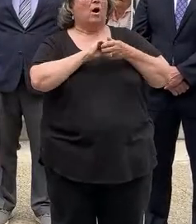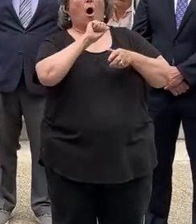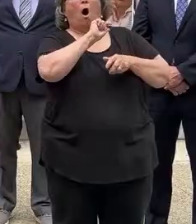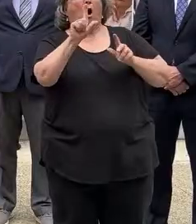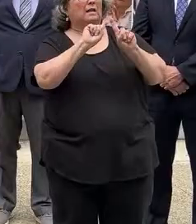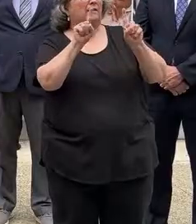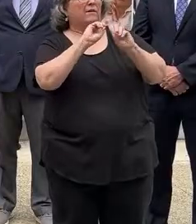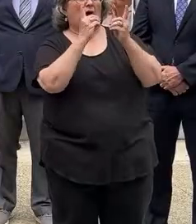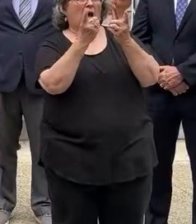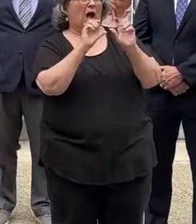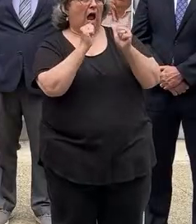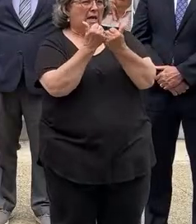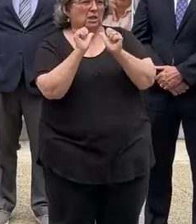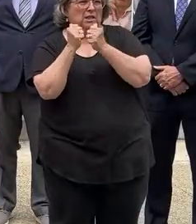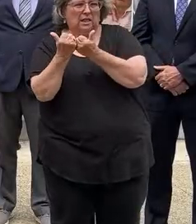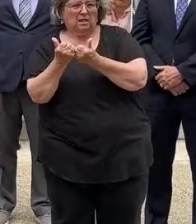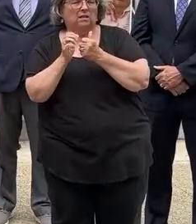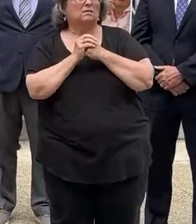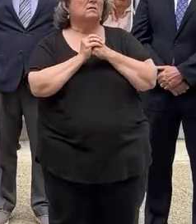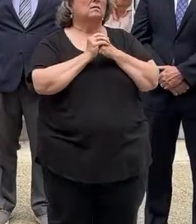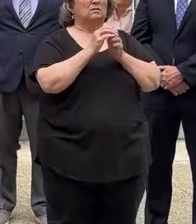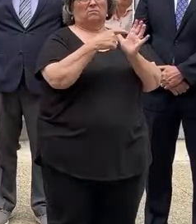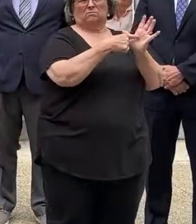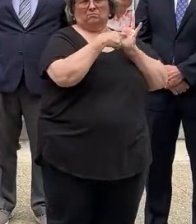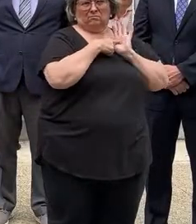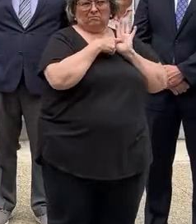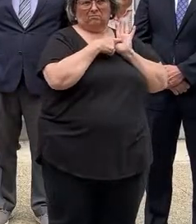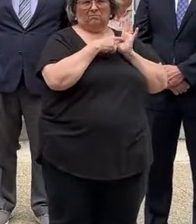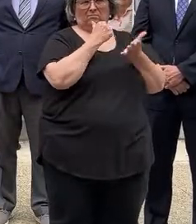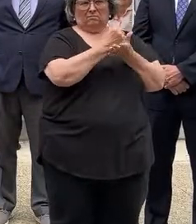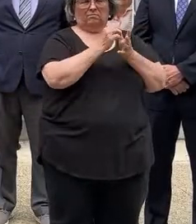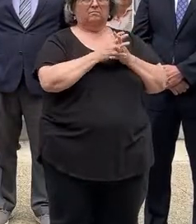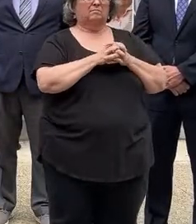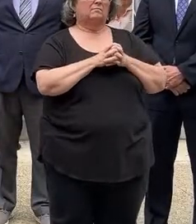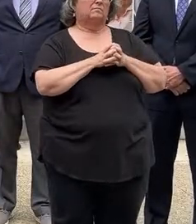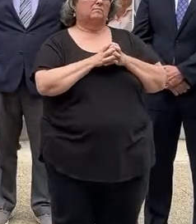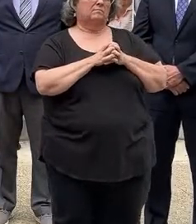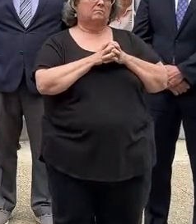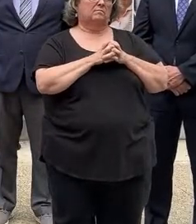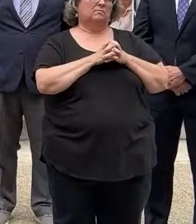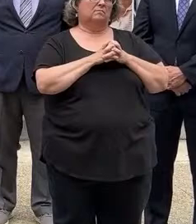all the different agencies that require help.